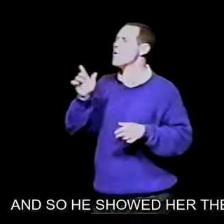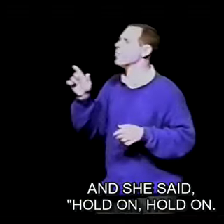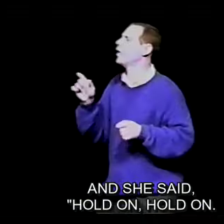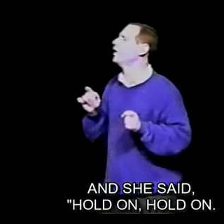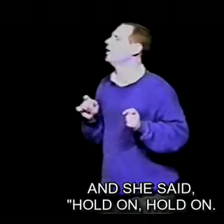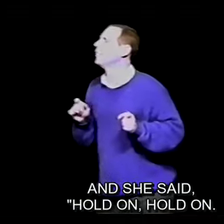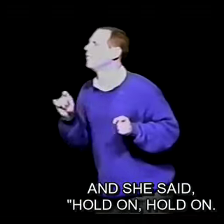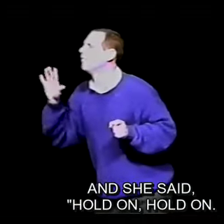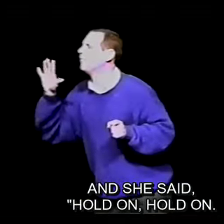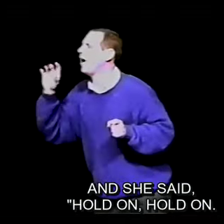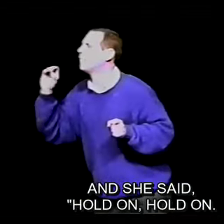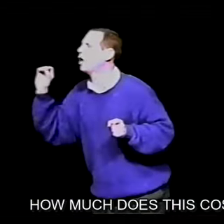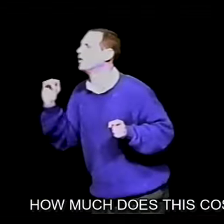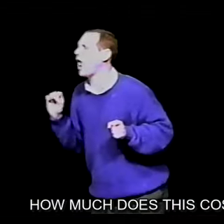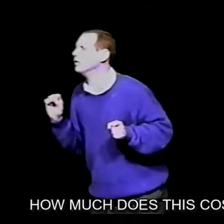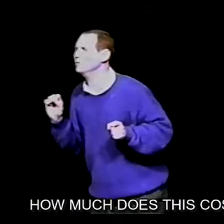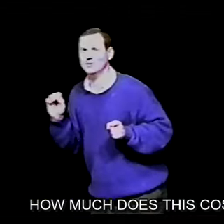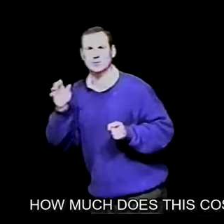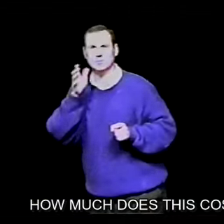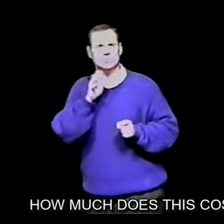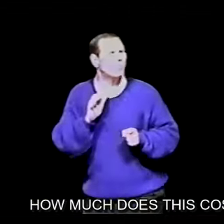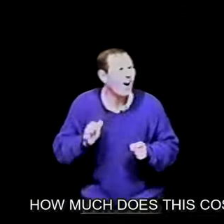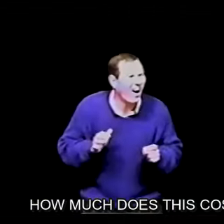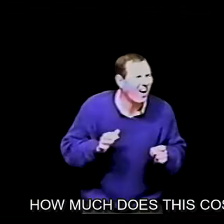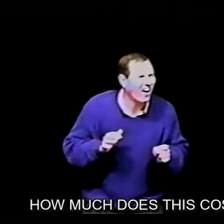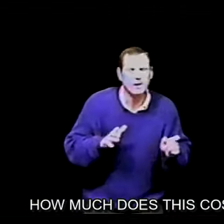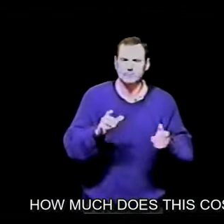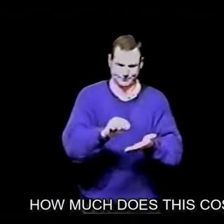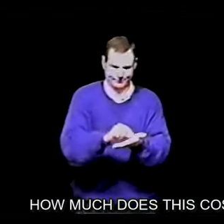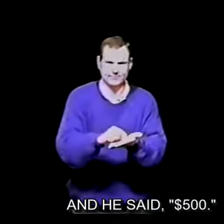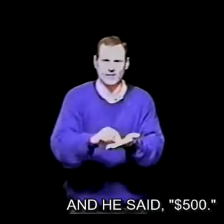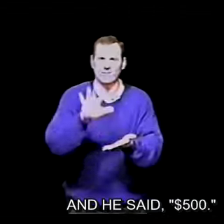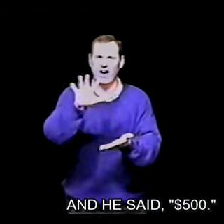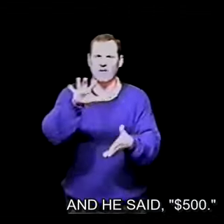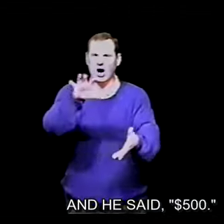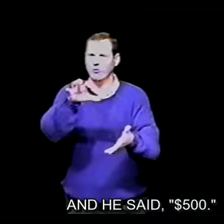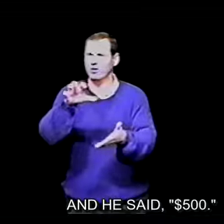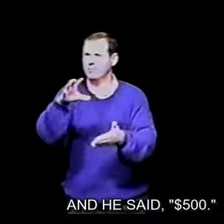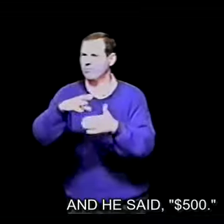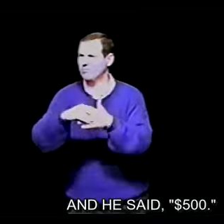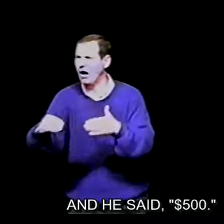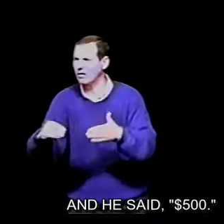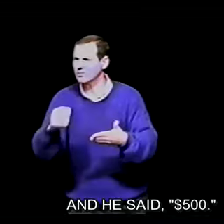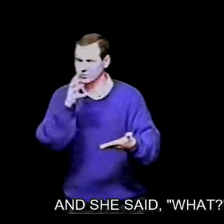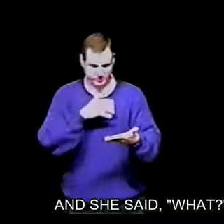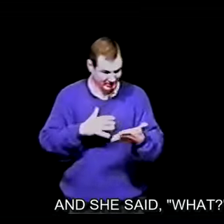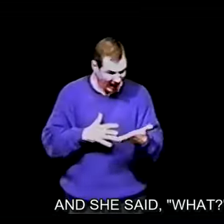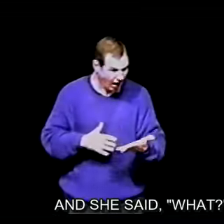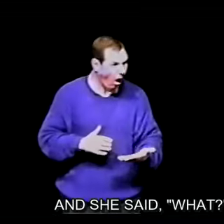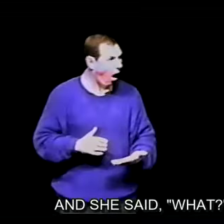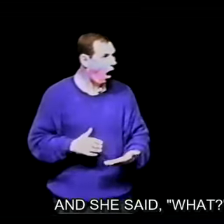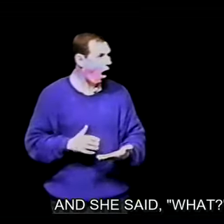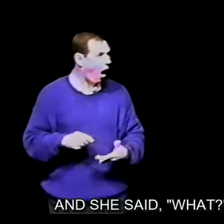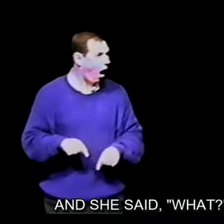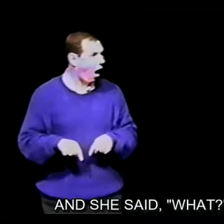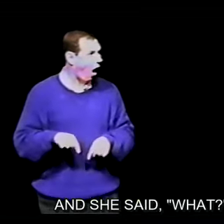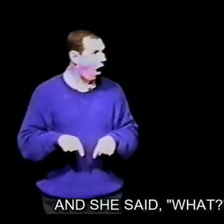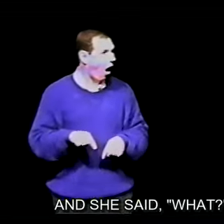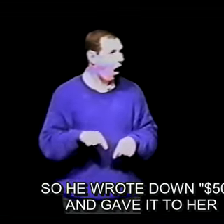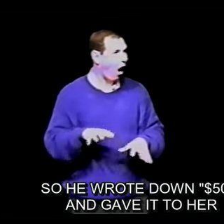this cost? And he said, $500. And she said, what? So he wrote down